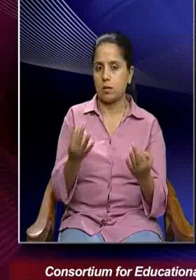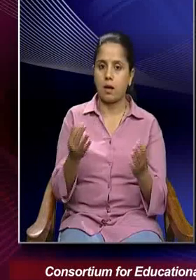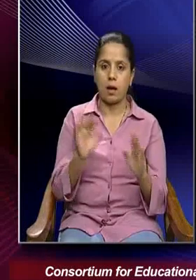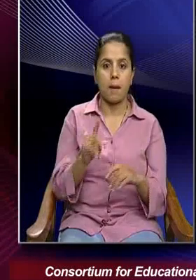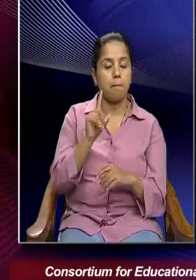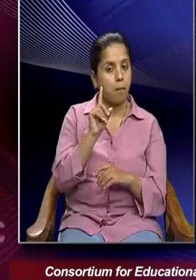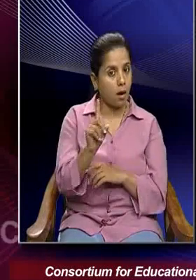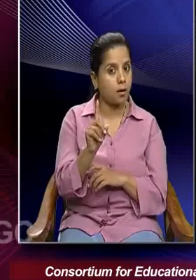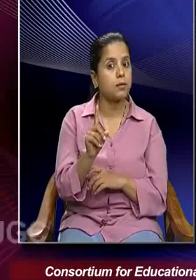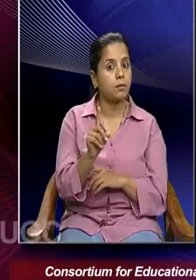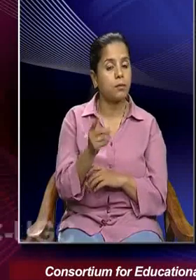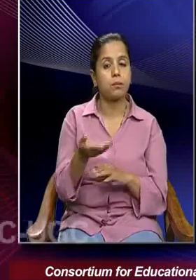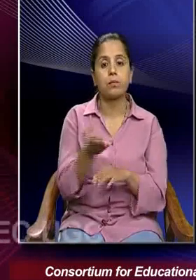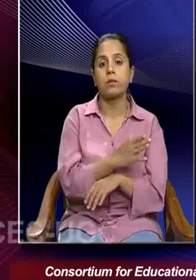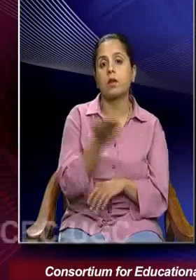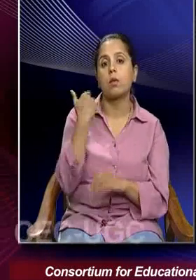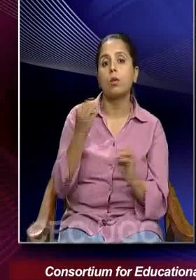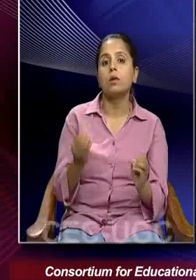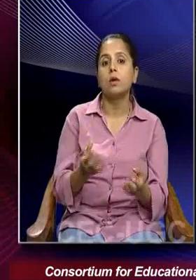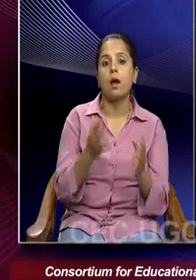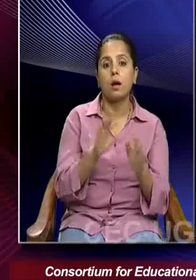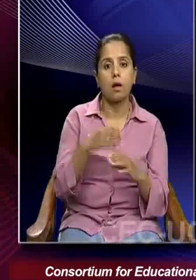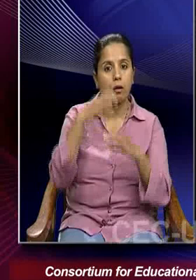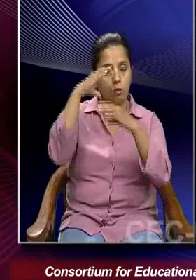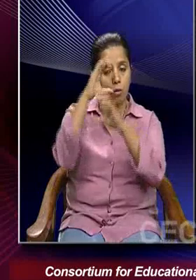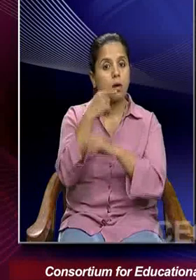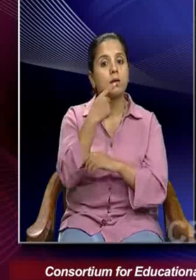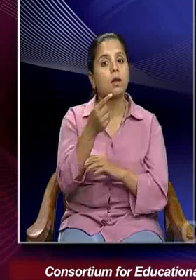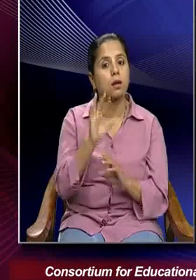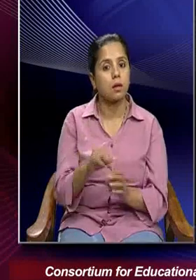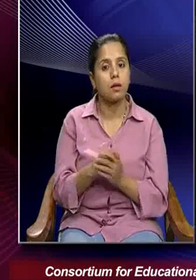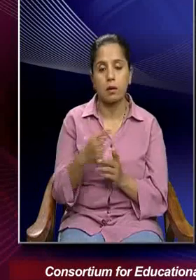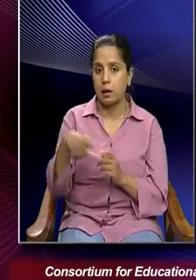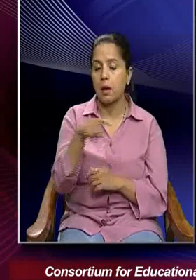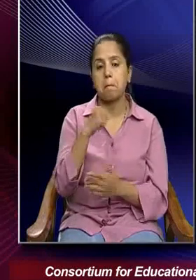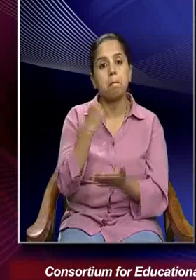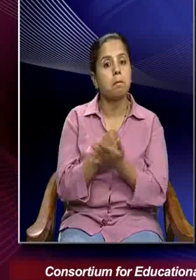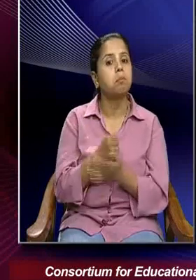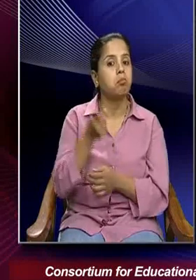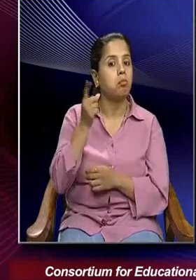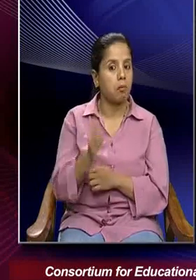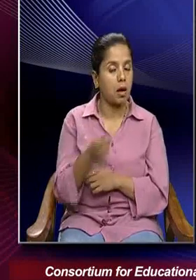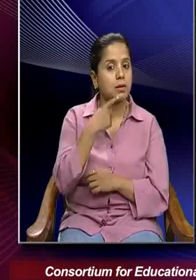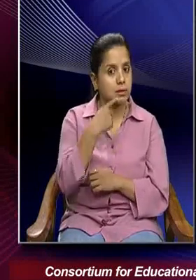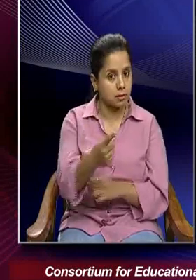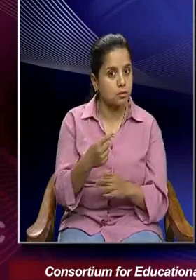Whereas in the earlier stage, which is concentration, there had to be